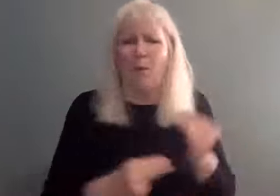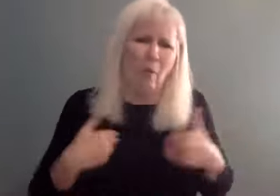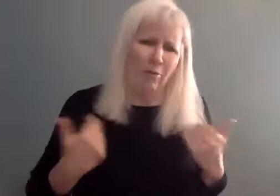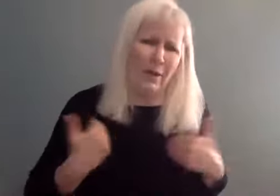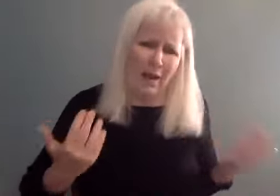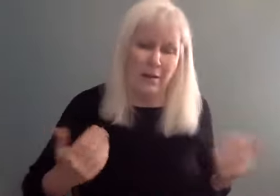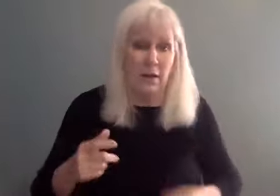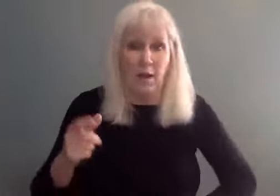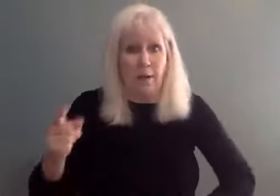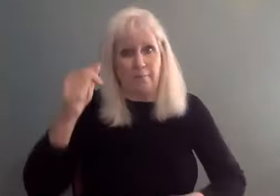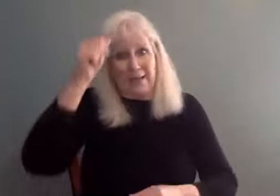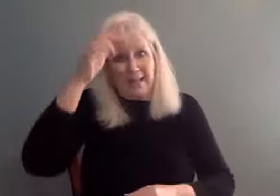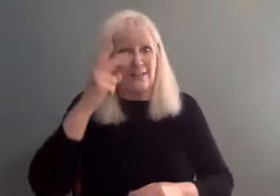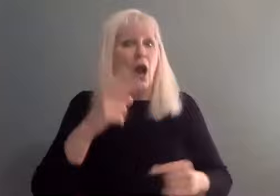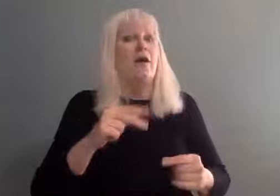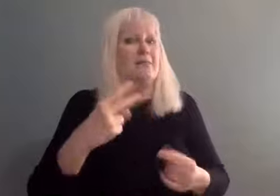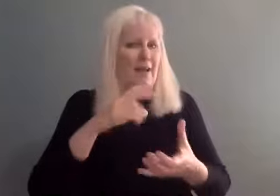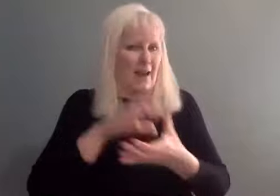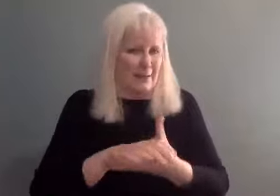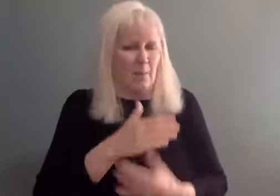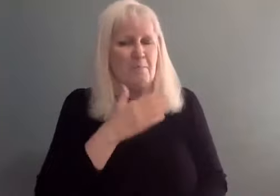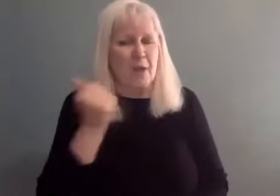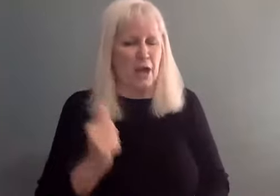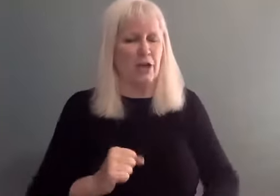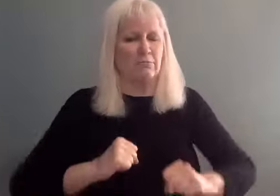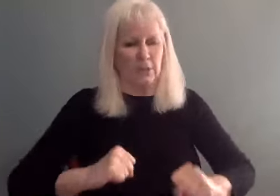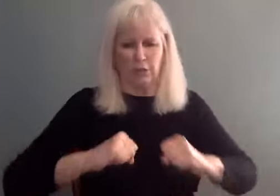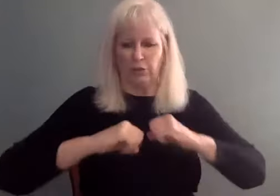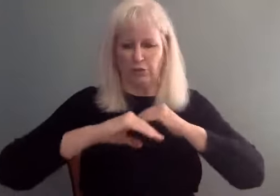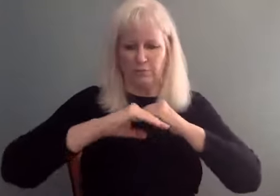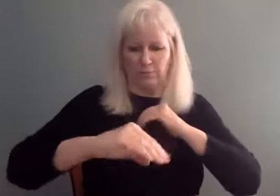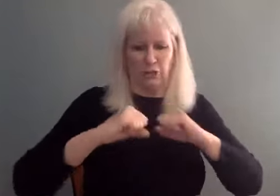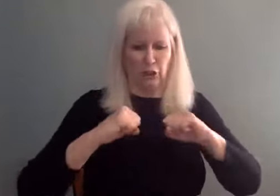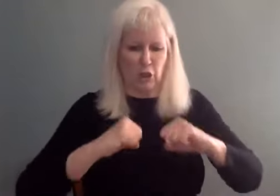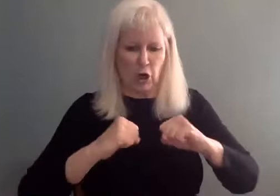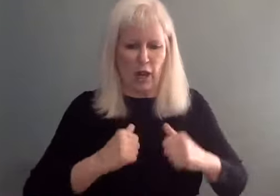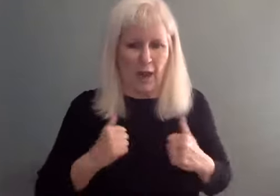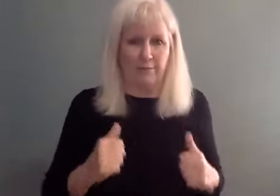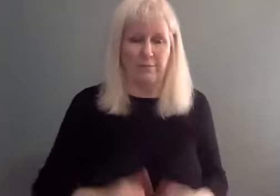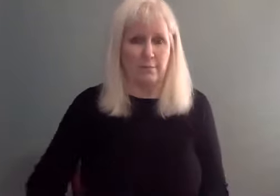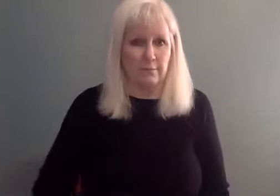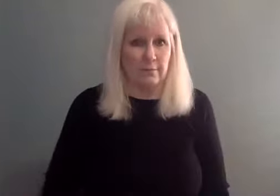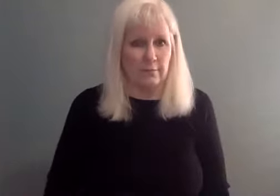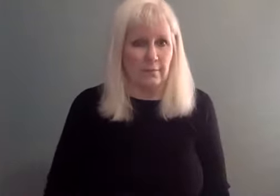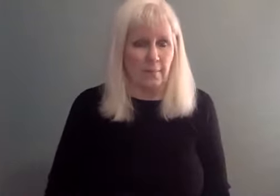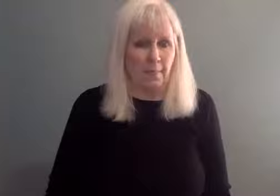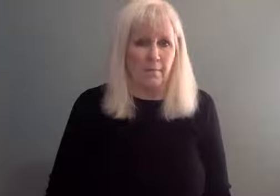he saw my security. He saw that I could put my head up, my shoulder under him and my head on his